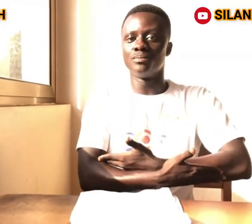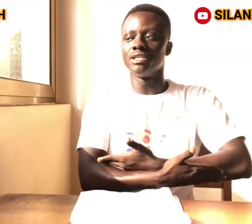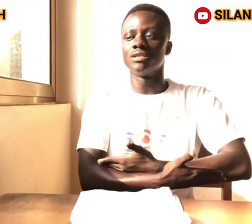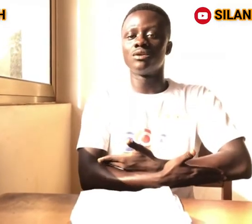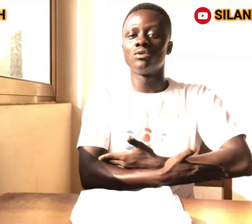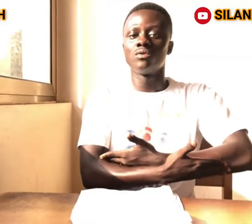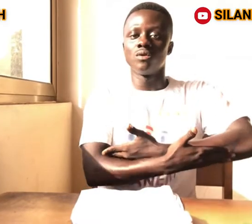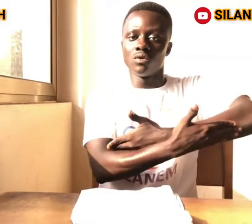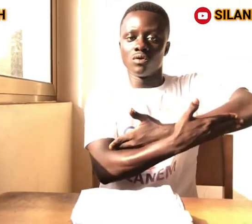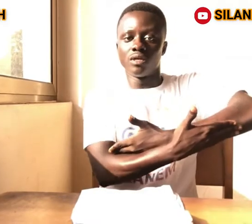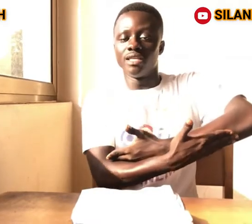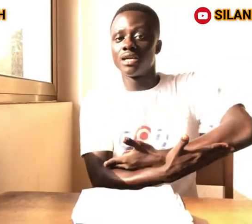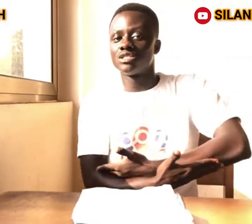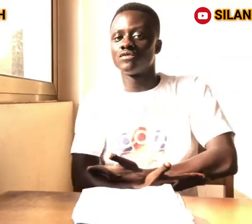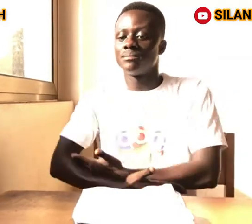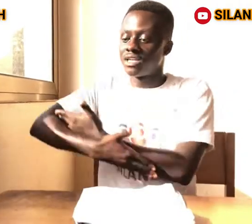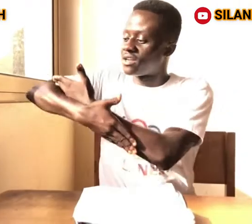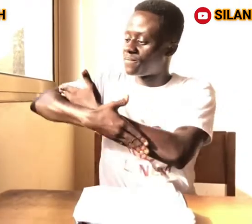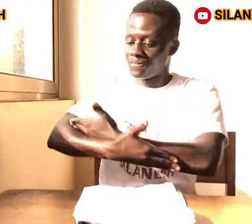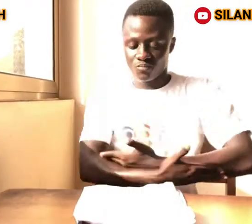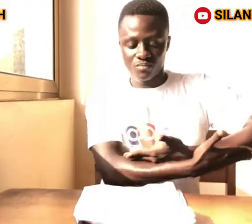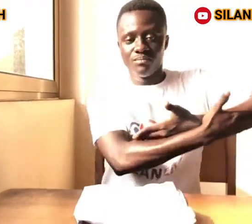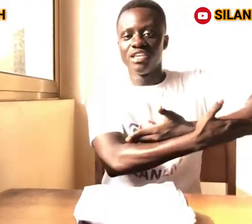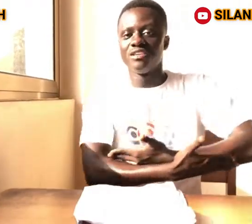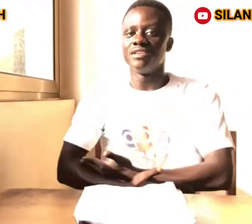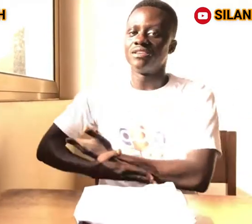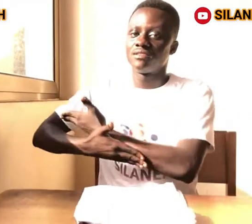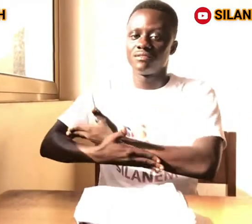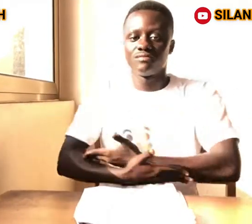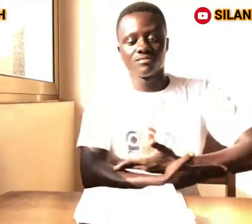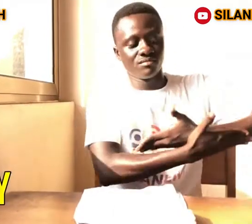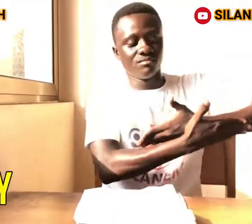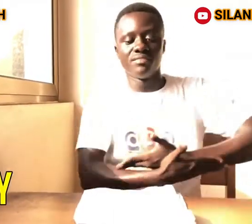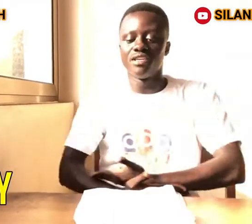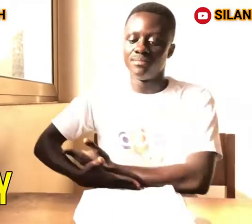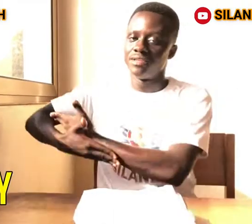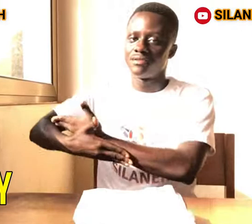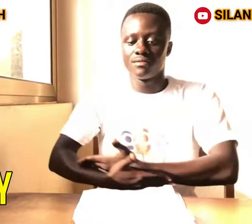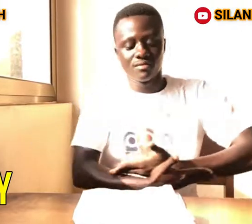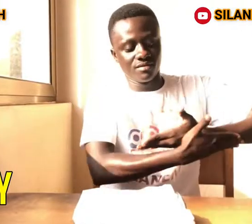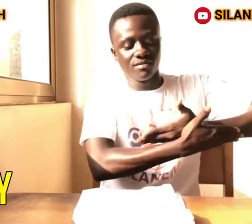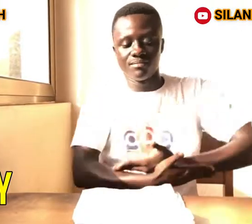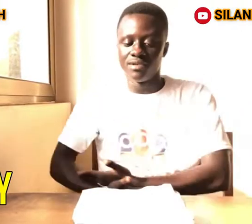be in the hands of the mother. Baby, baby,